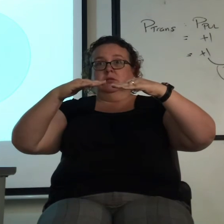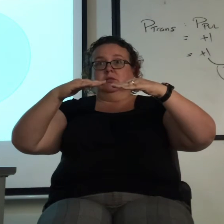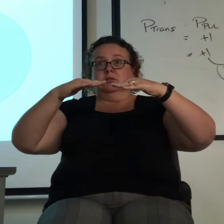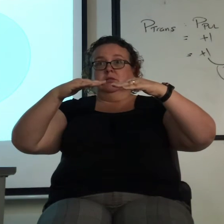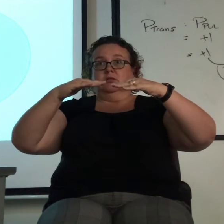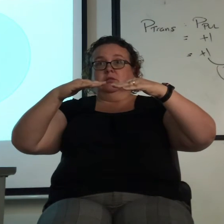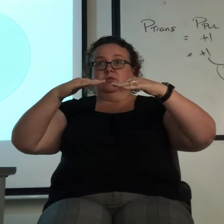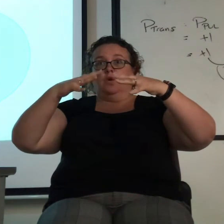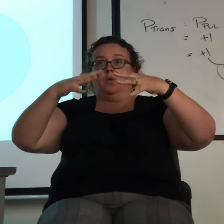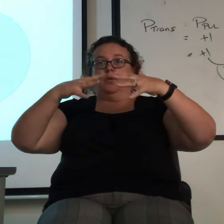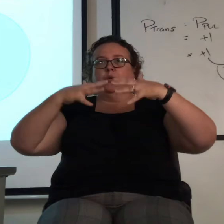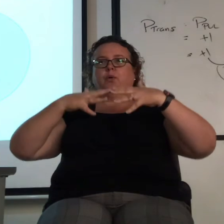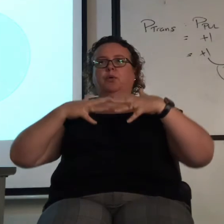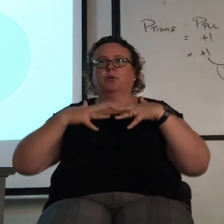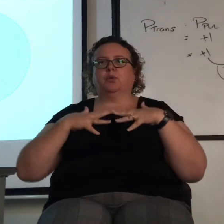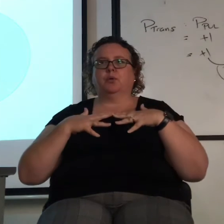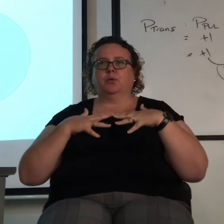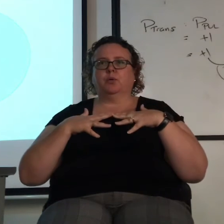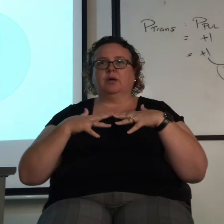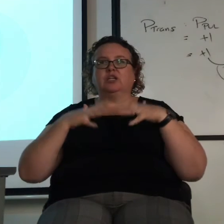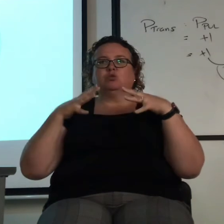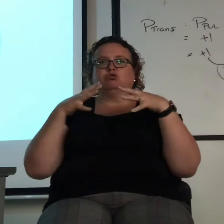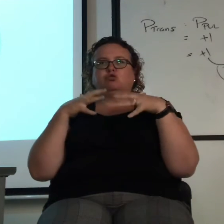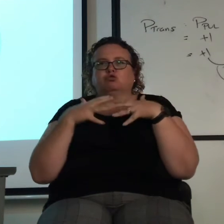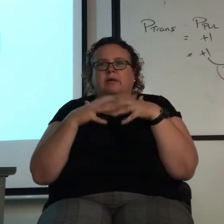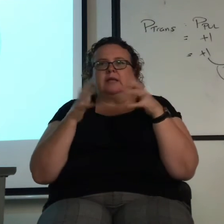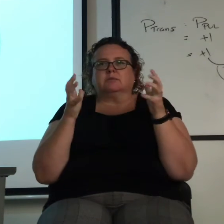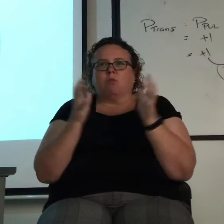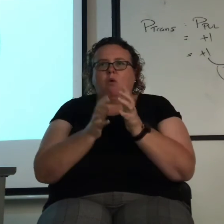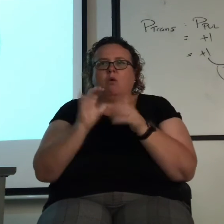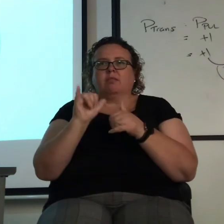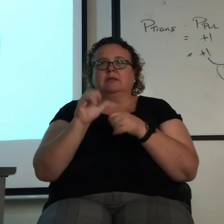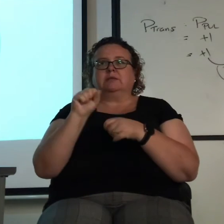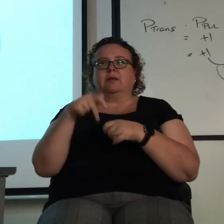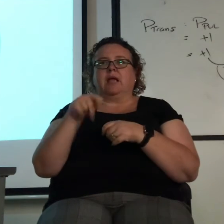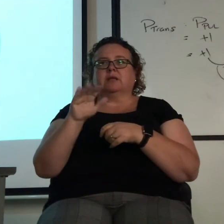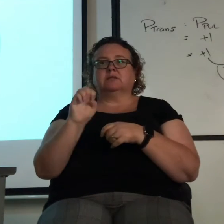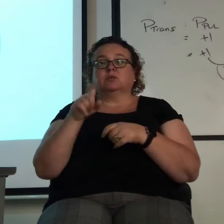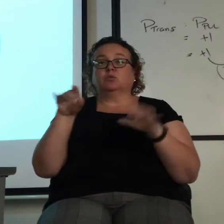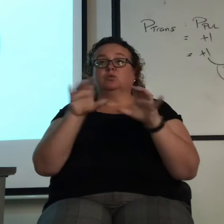So let's take a breath out. You shrink the space, and when you do that,